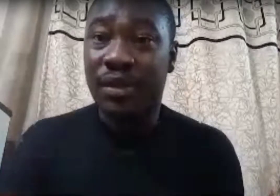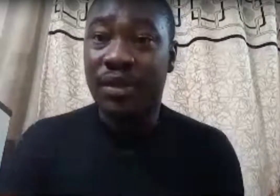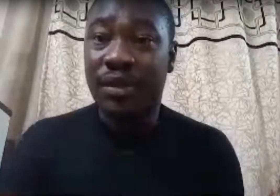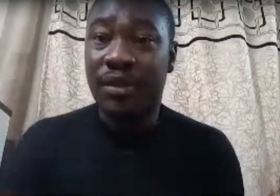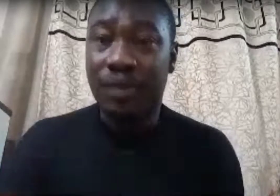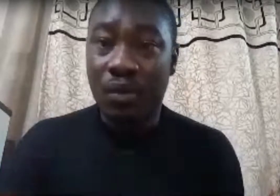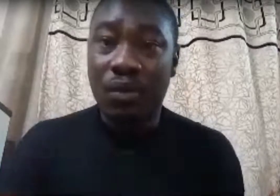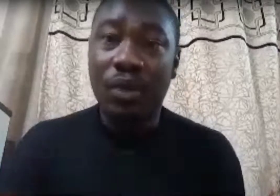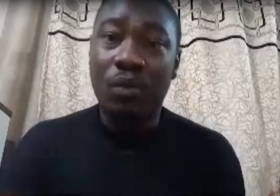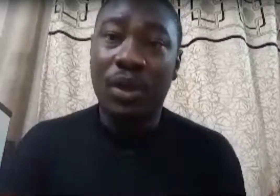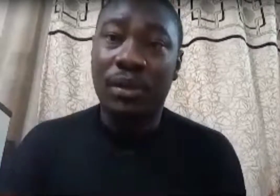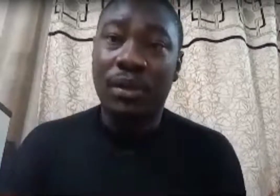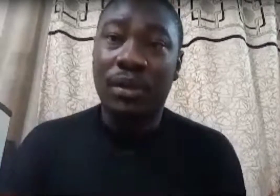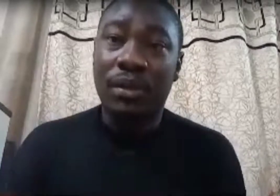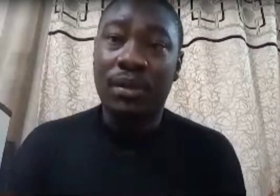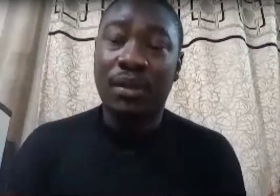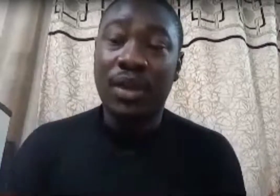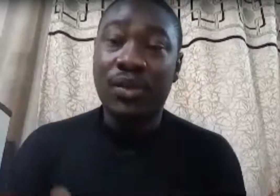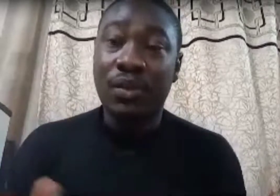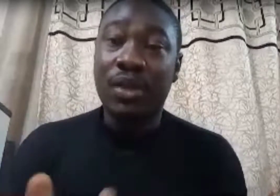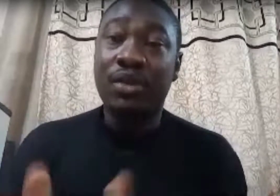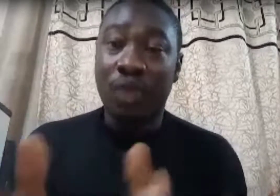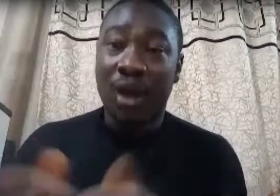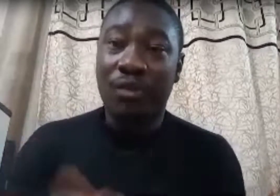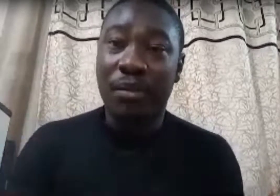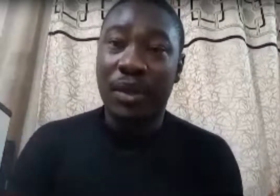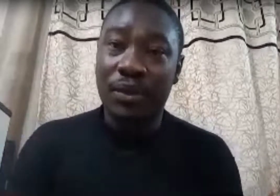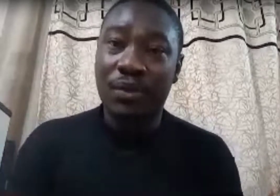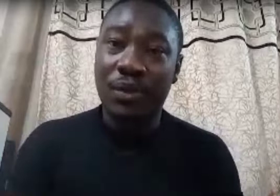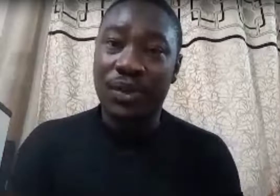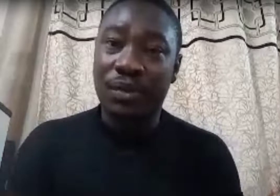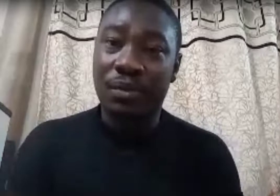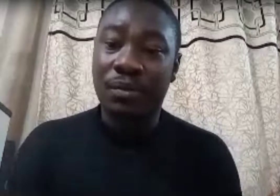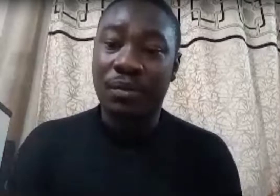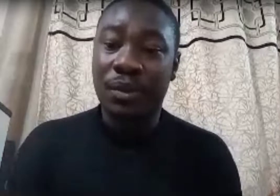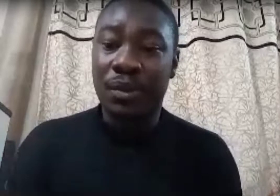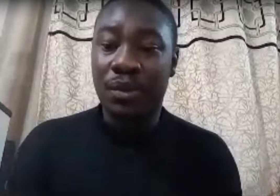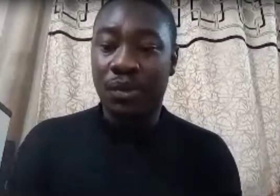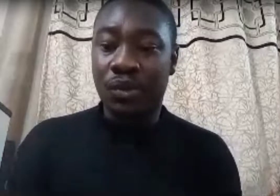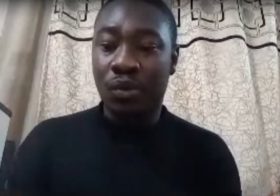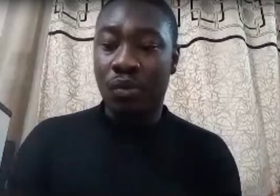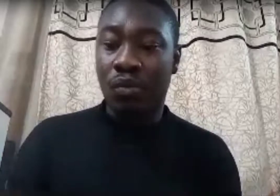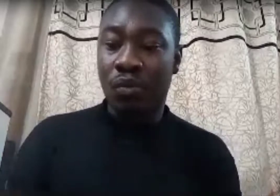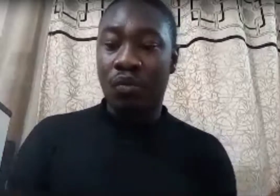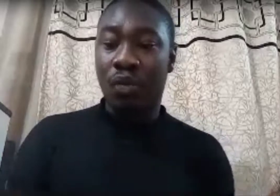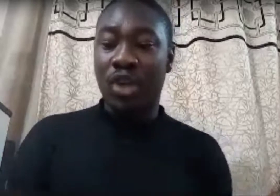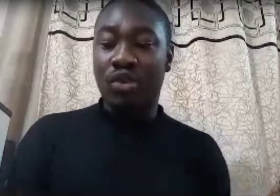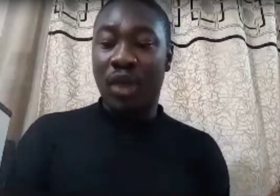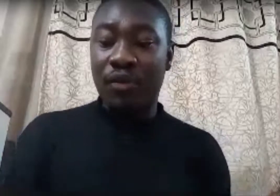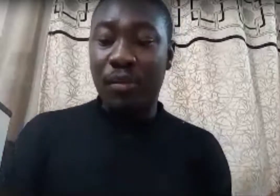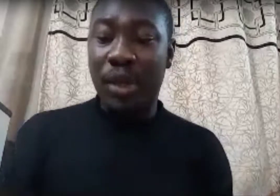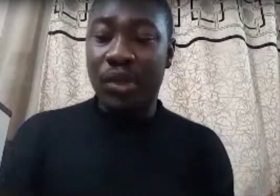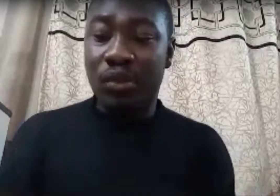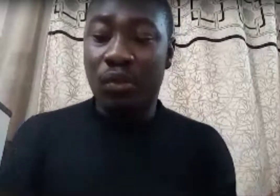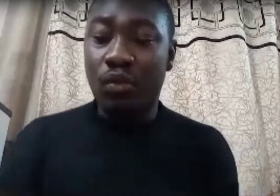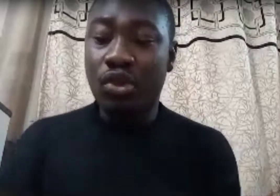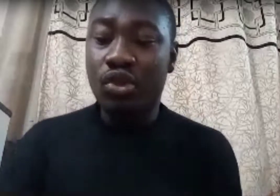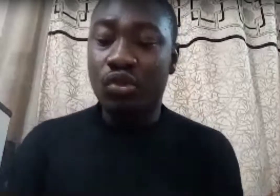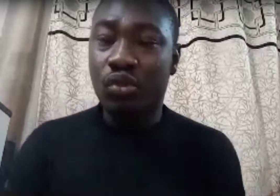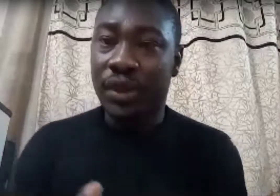So when you have your mentor, we want you to do this. Consult with your mentor to improve your number signing.